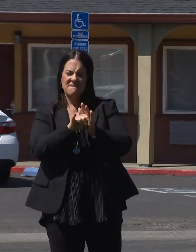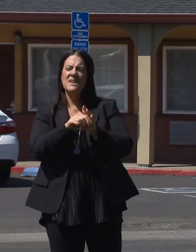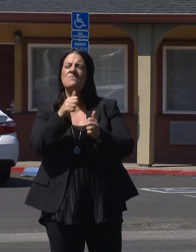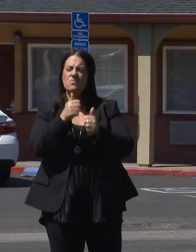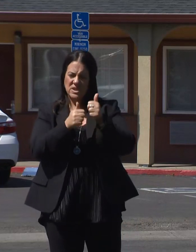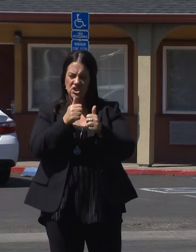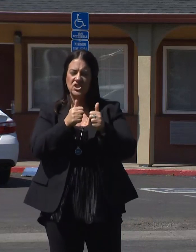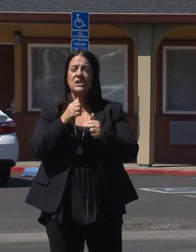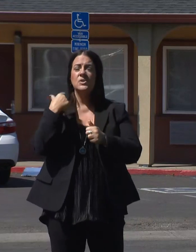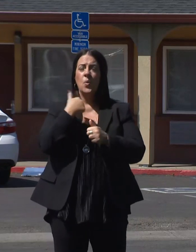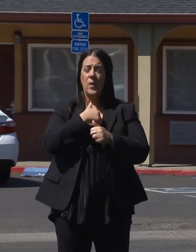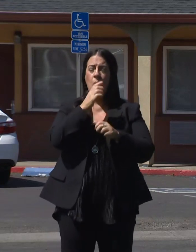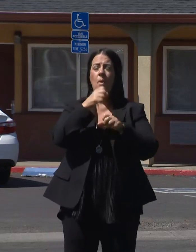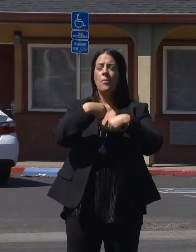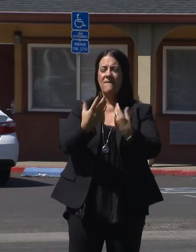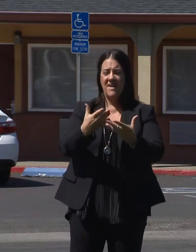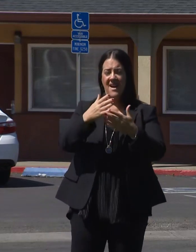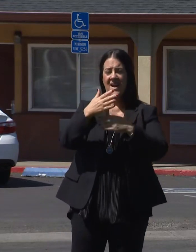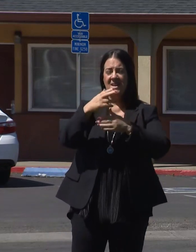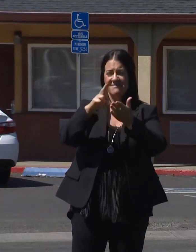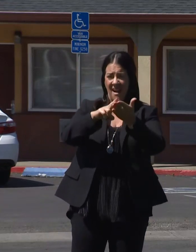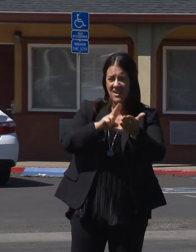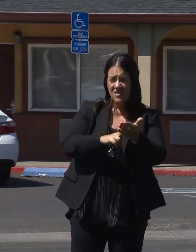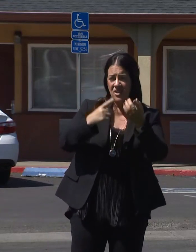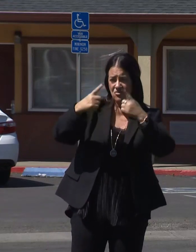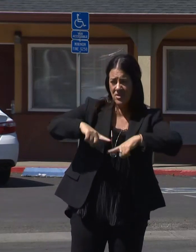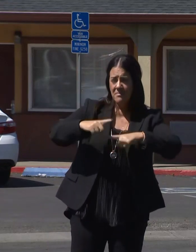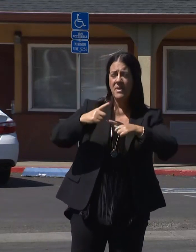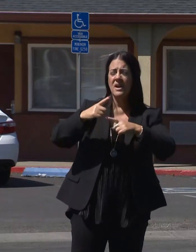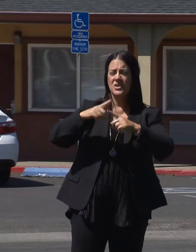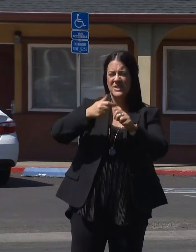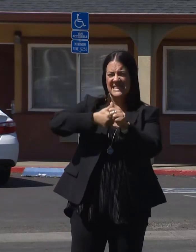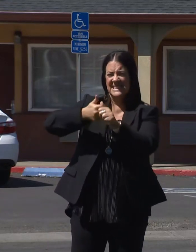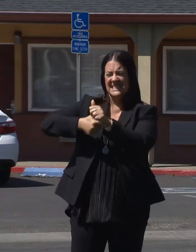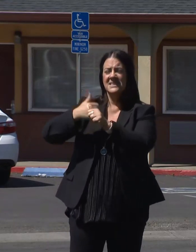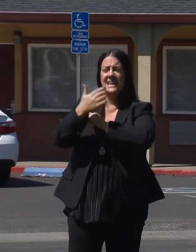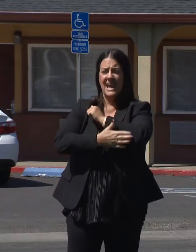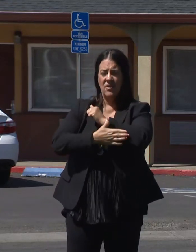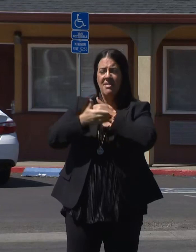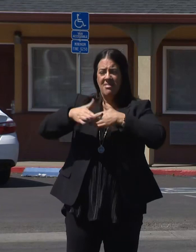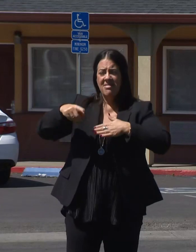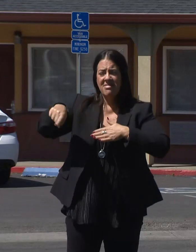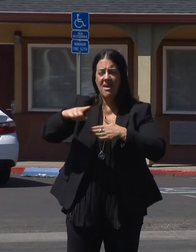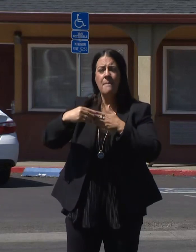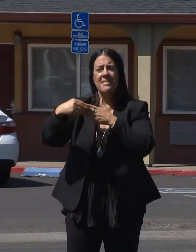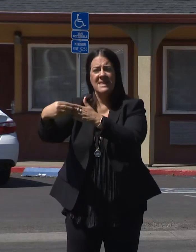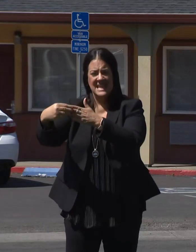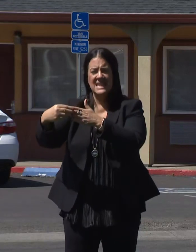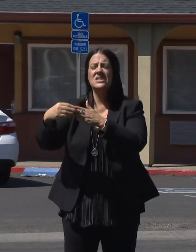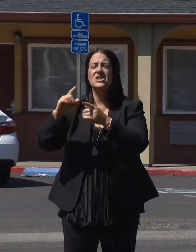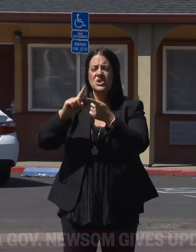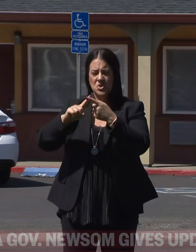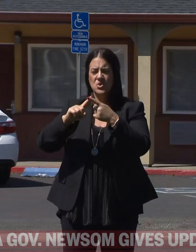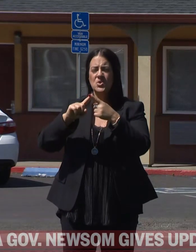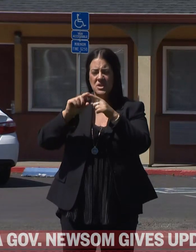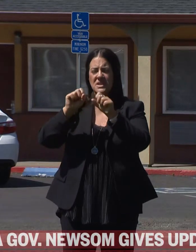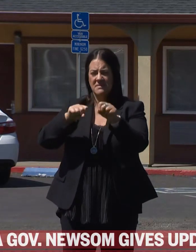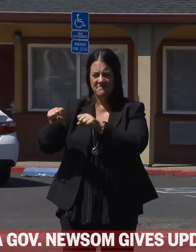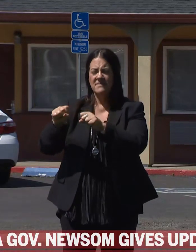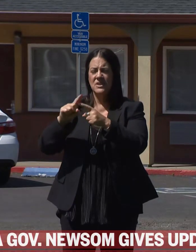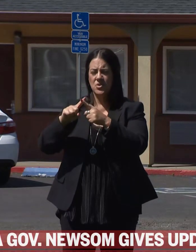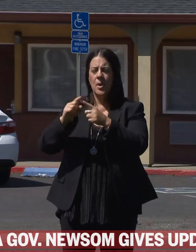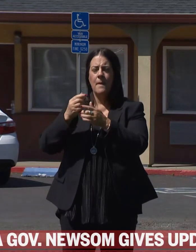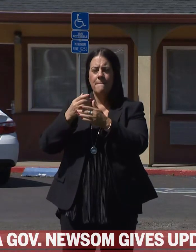county by county, county-run, state-led in terms of providing the framework of support. But we recognize